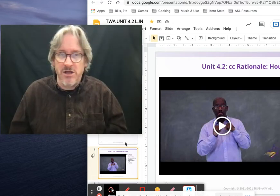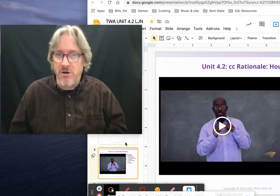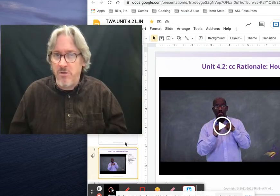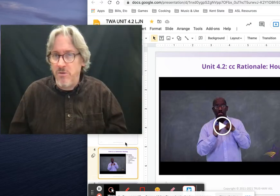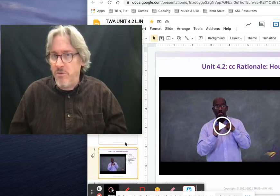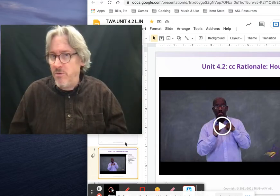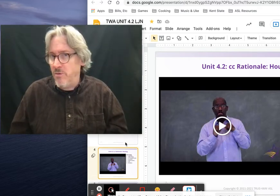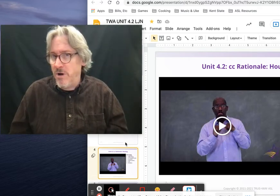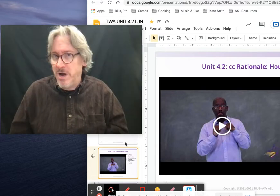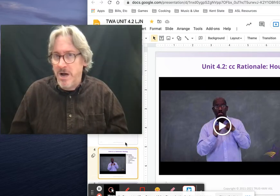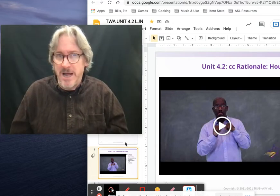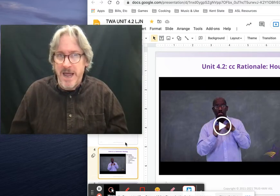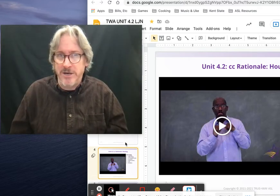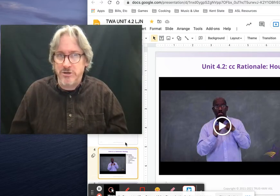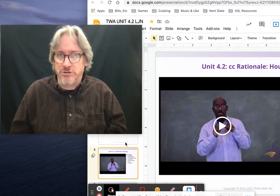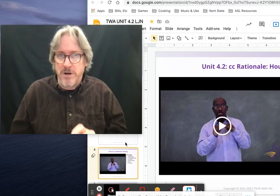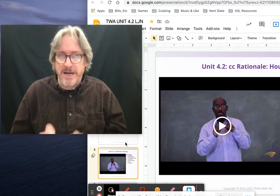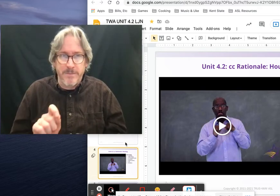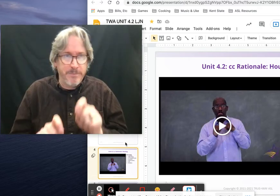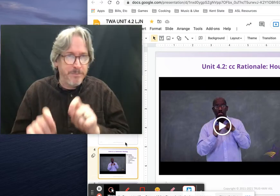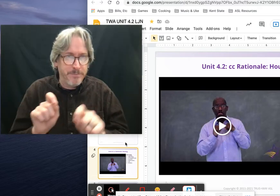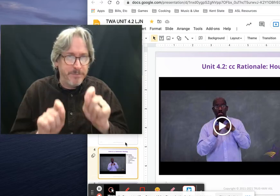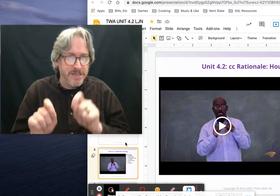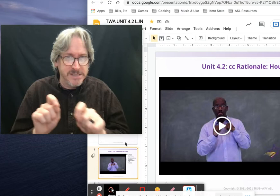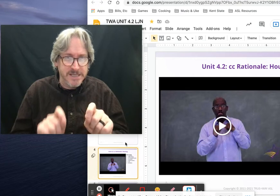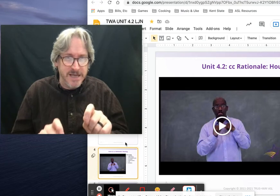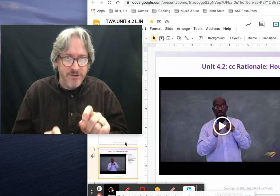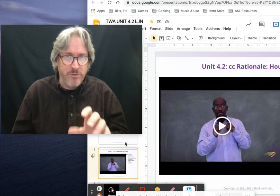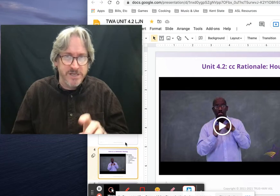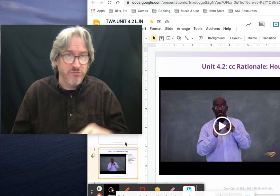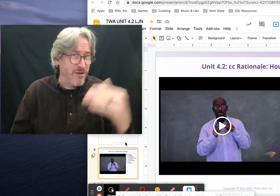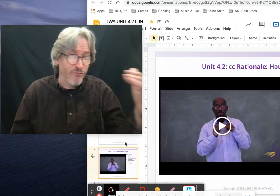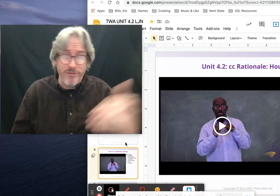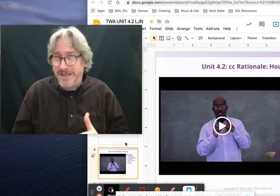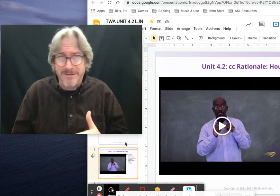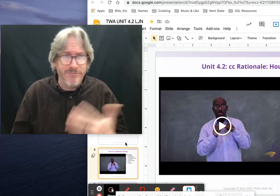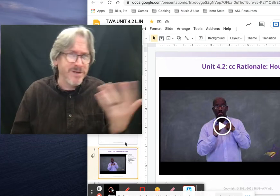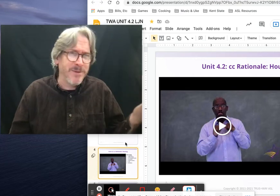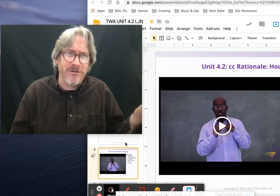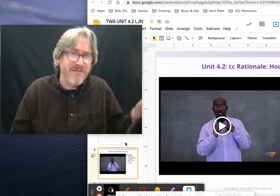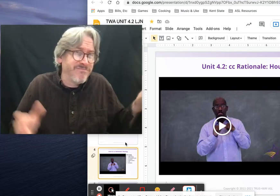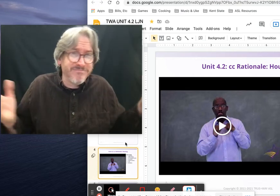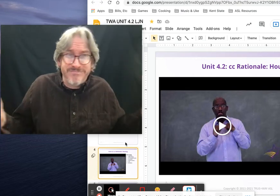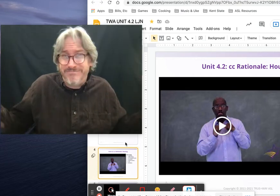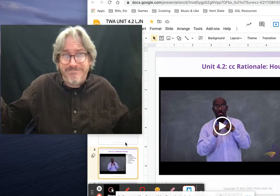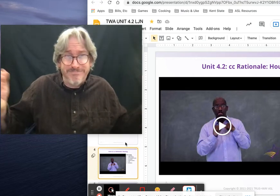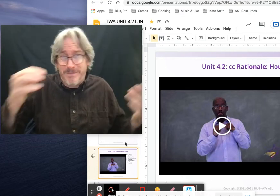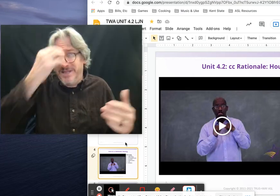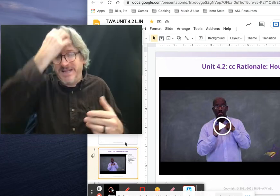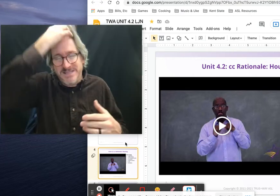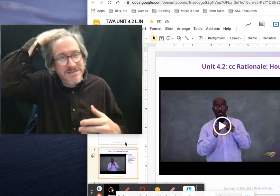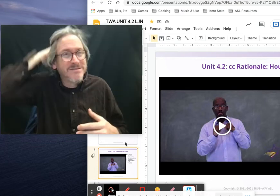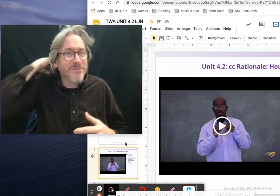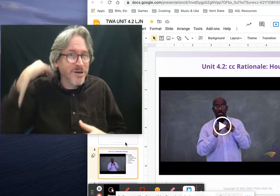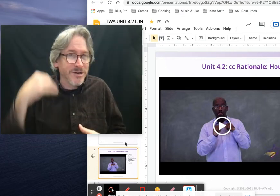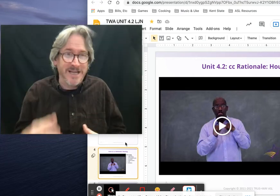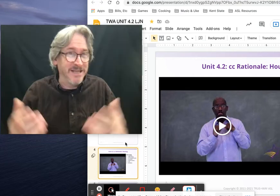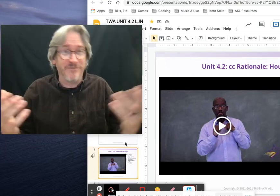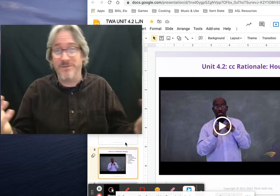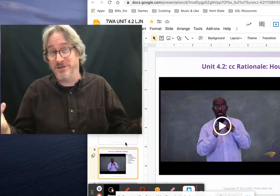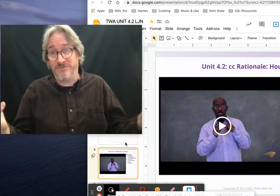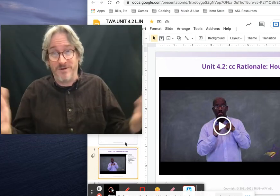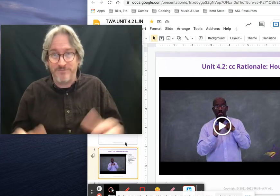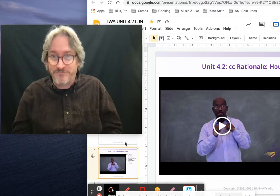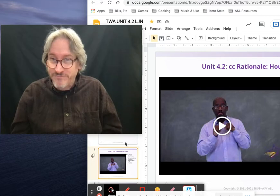Take it slow and try to piece together what he's and read the paragraph. I mean, that's where you're going to